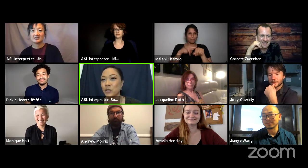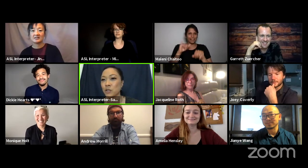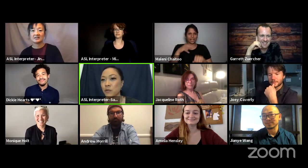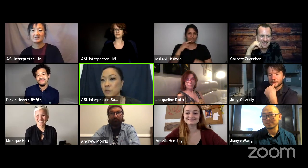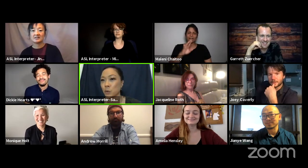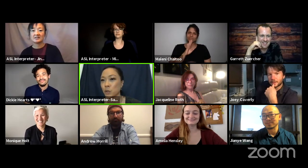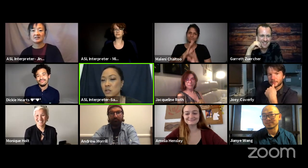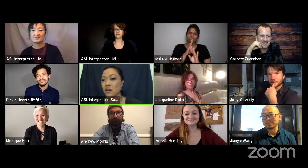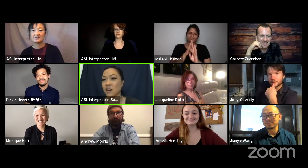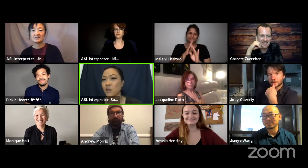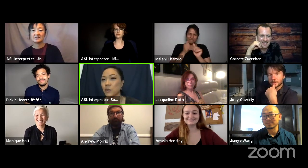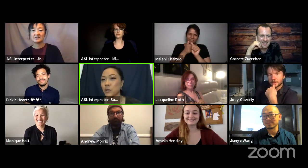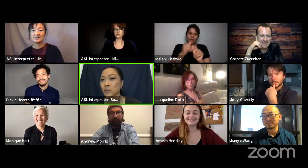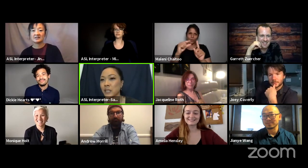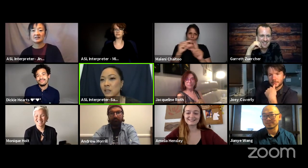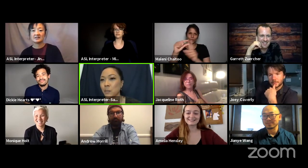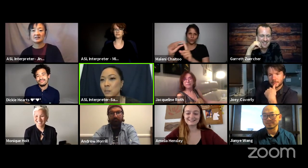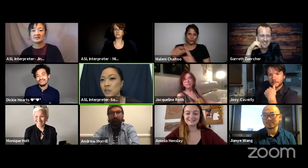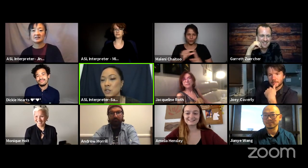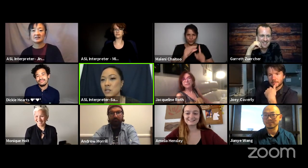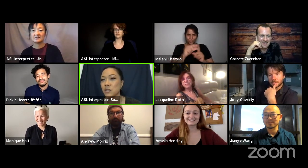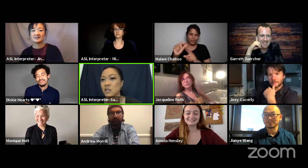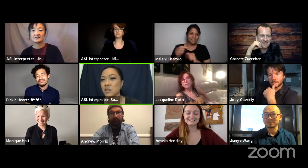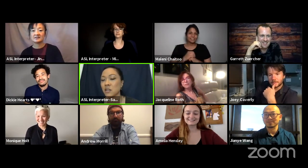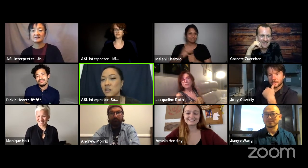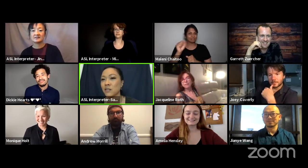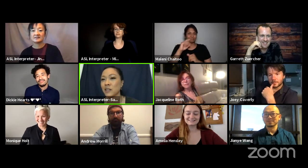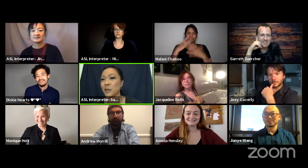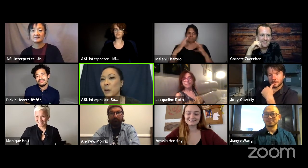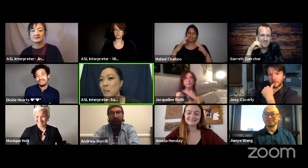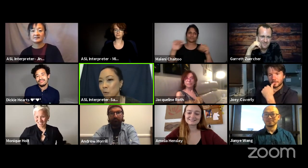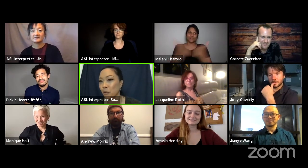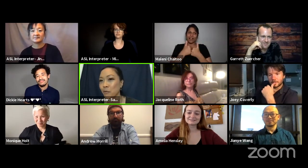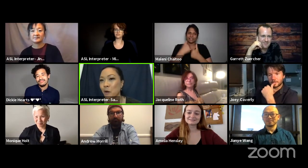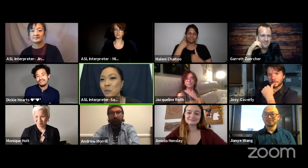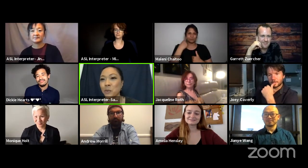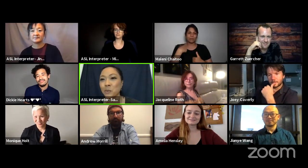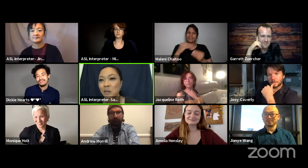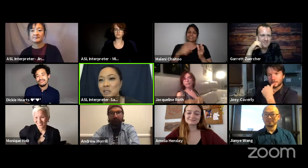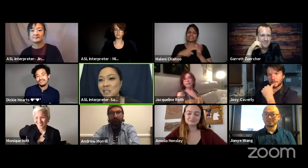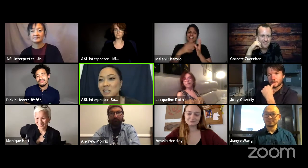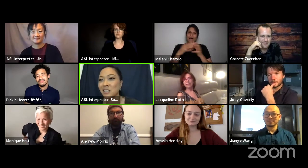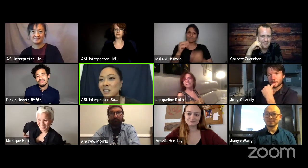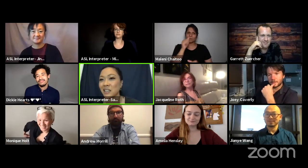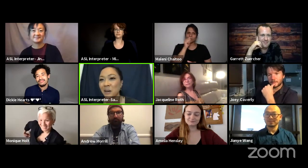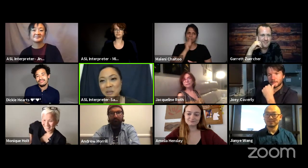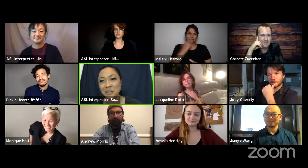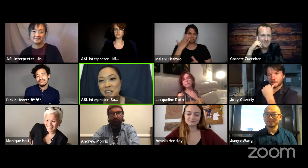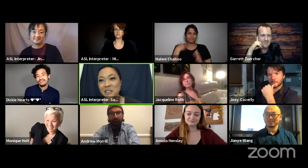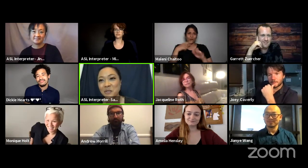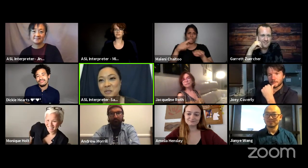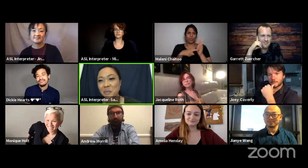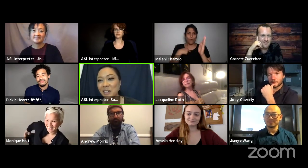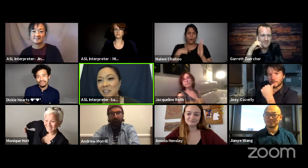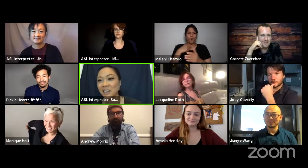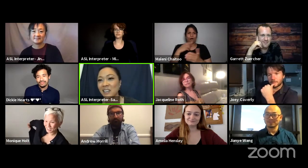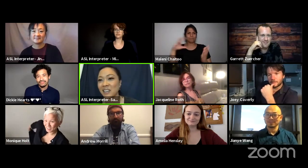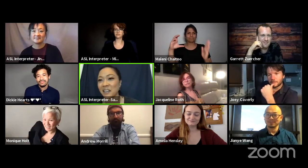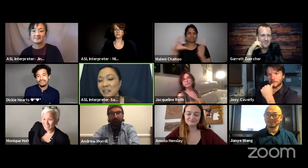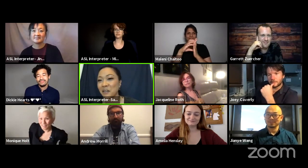to focus on not overdoing it, but just kind of letting my mouth follow the words. That was a challenge for me. Thank you for